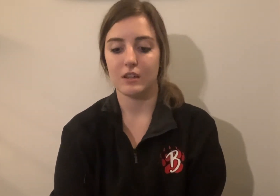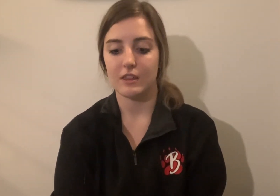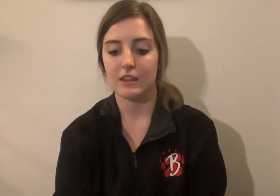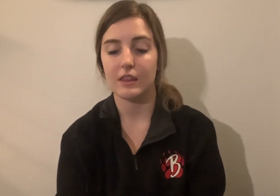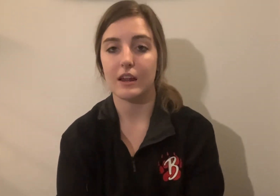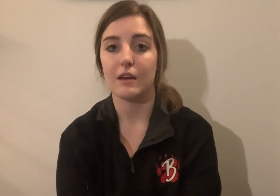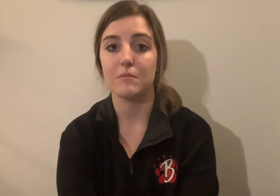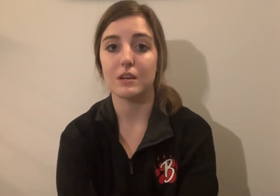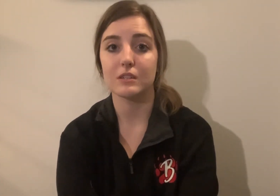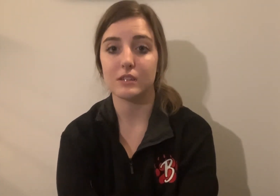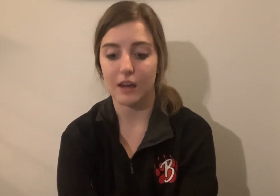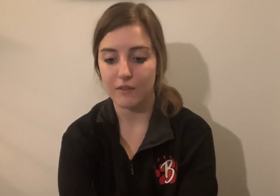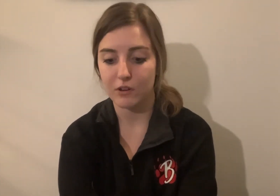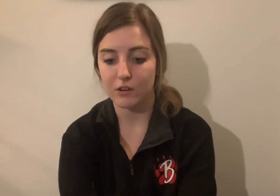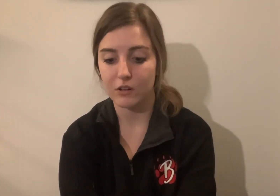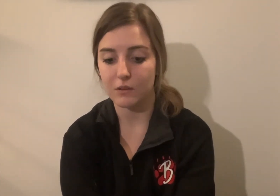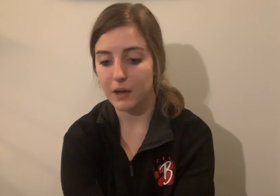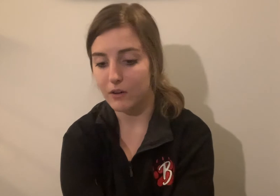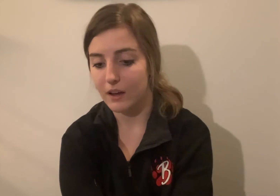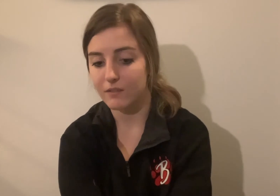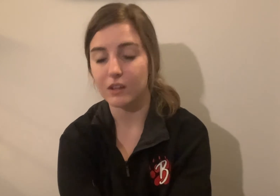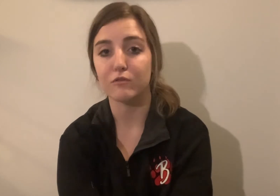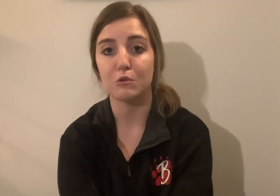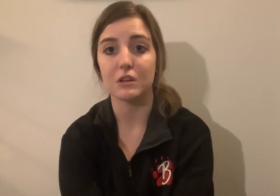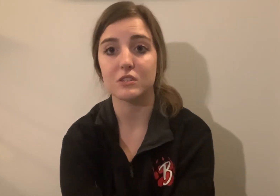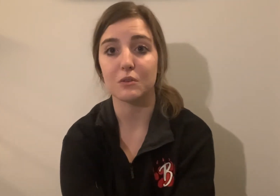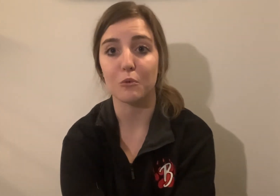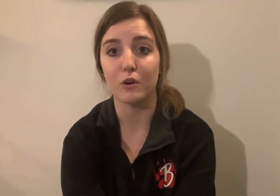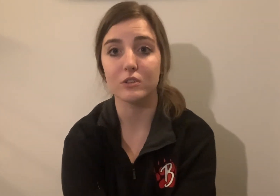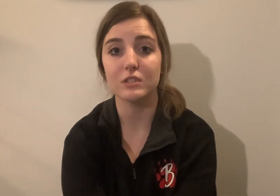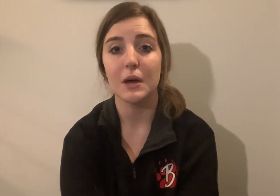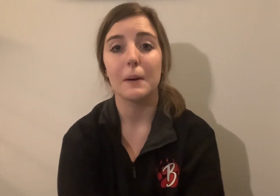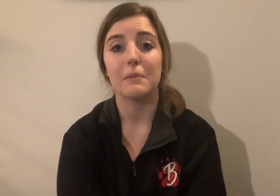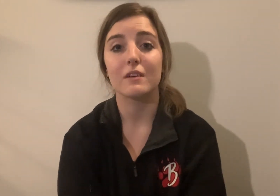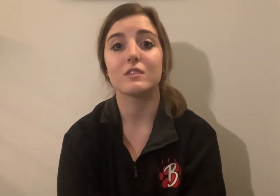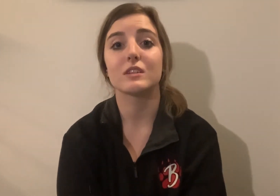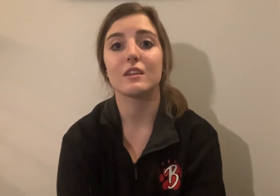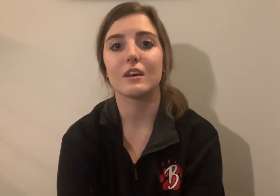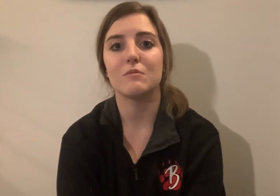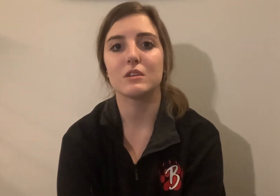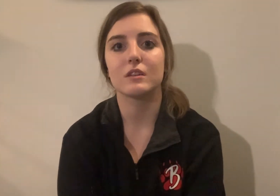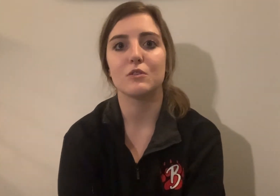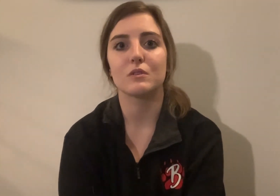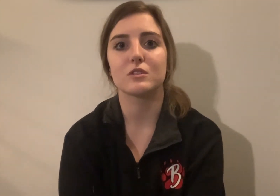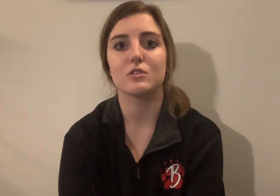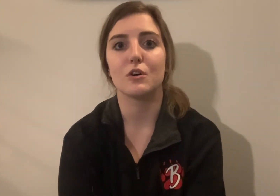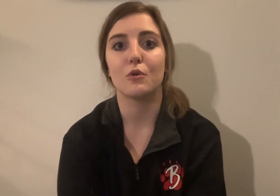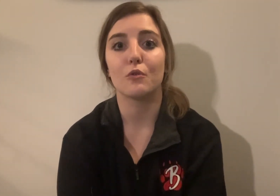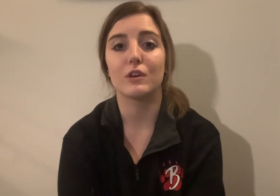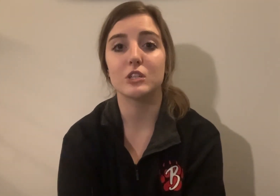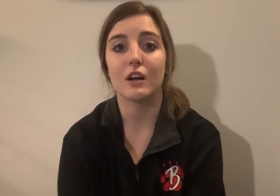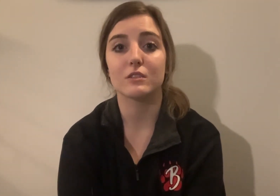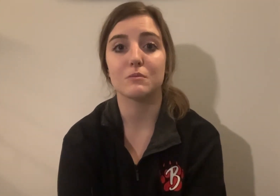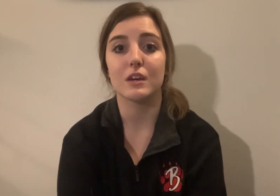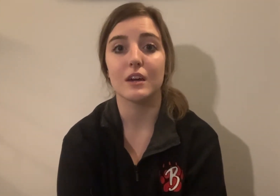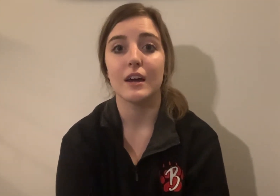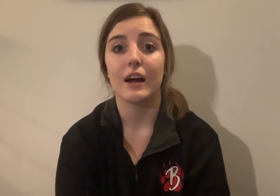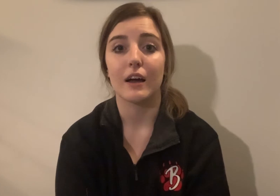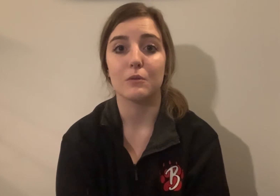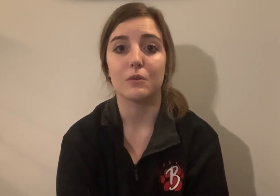anything that I miss, I have a good amount. I have like 40 some words. But if there's anything I missed that you want to know, reach out to me. I will